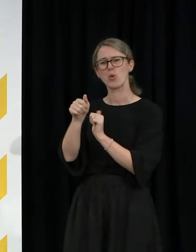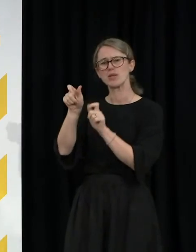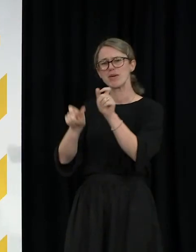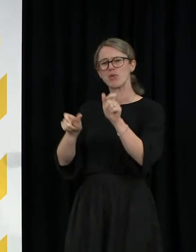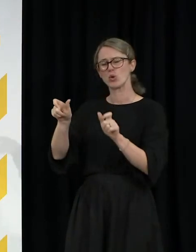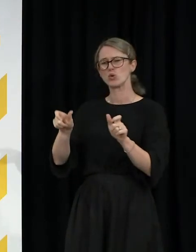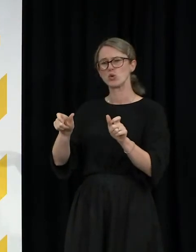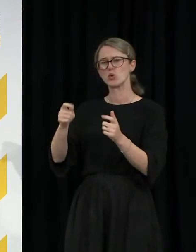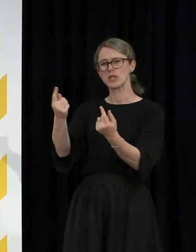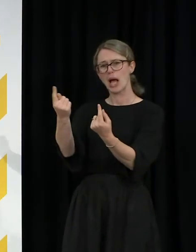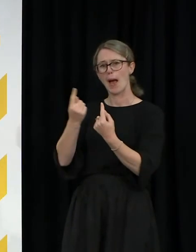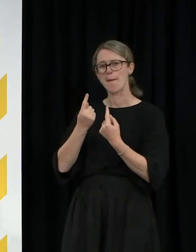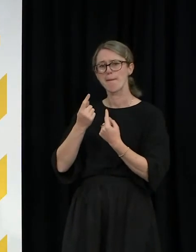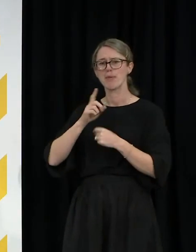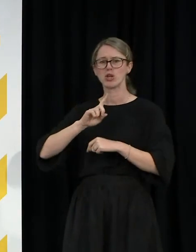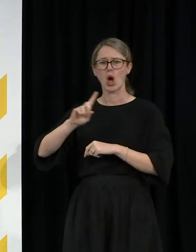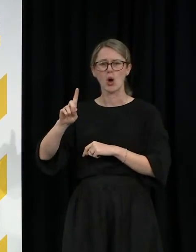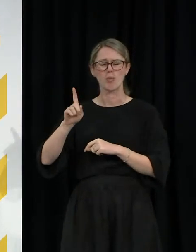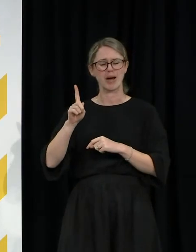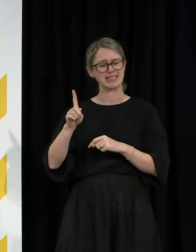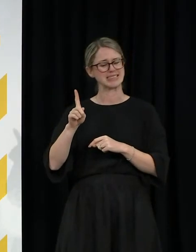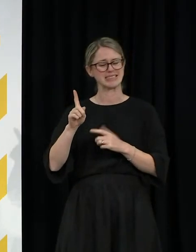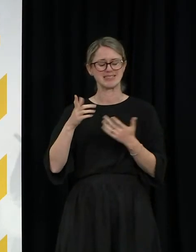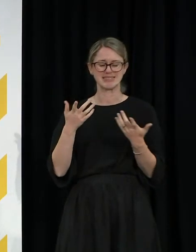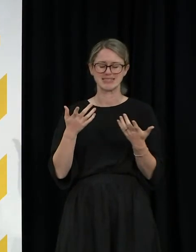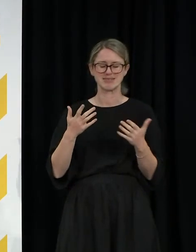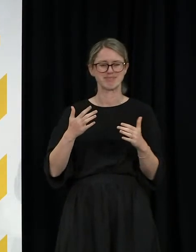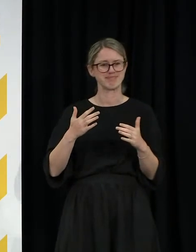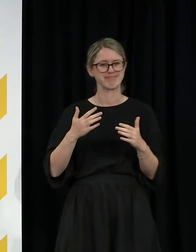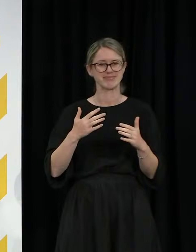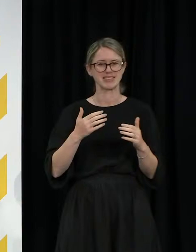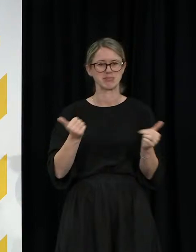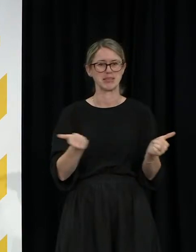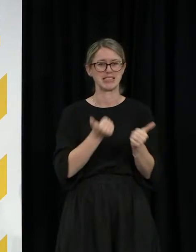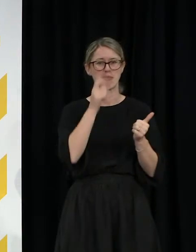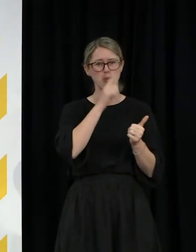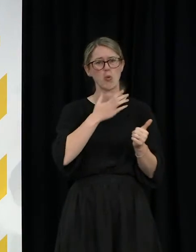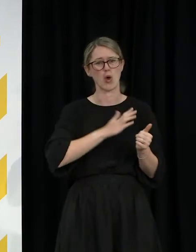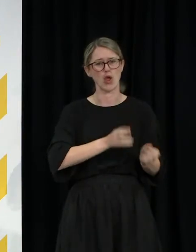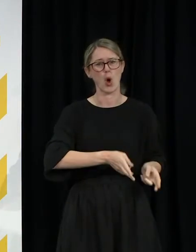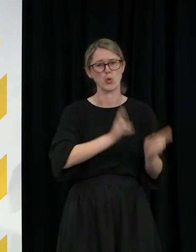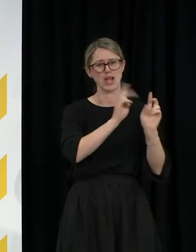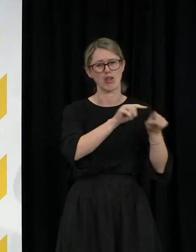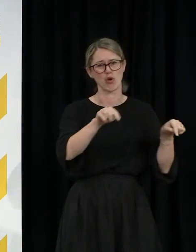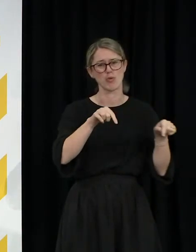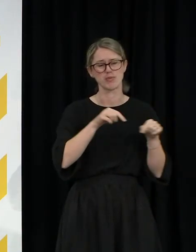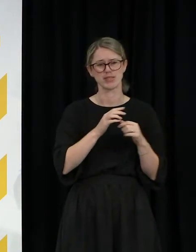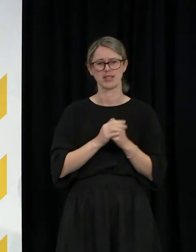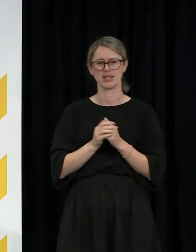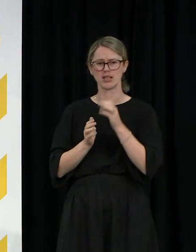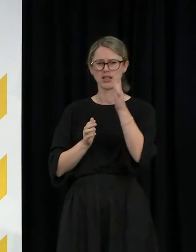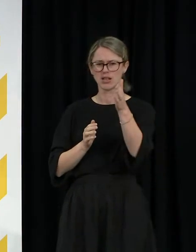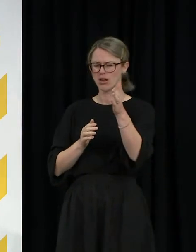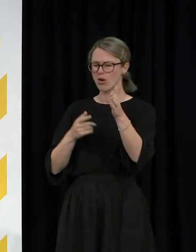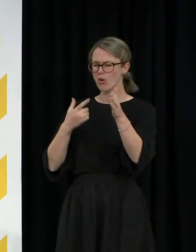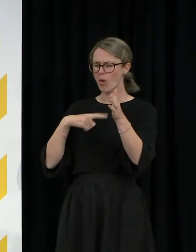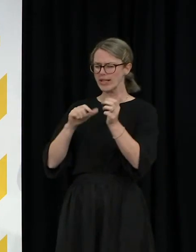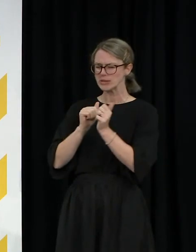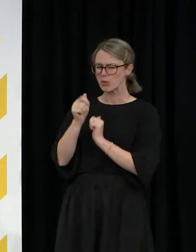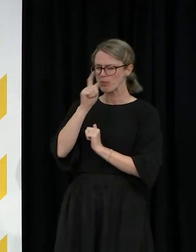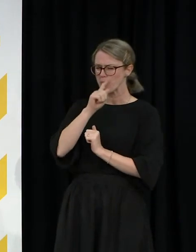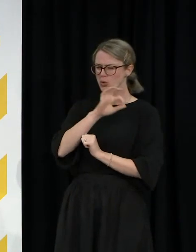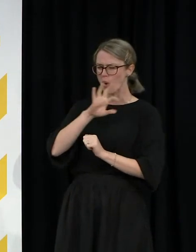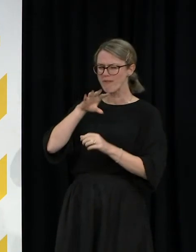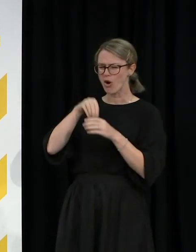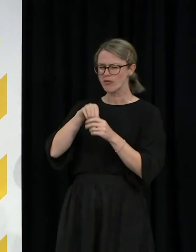come and go, but it is a time of really high demand at the moment. Why could sports people have not been part of that